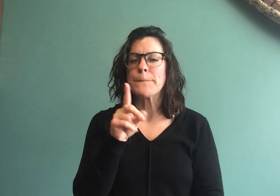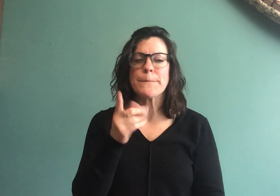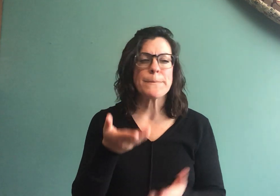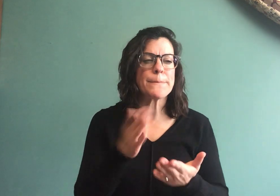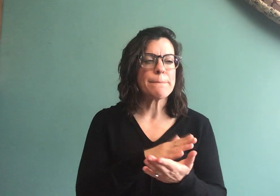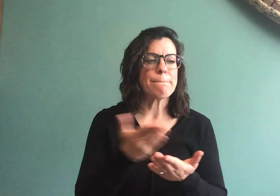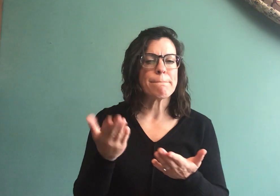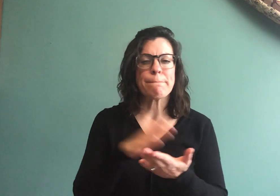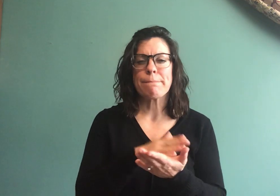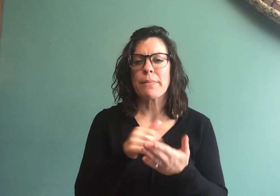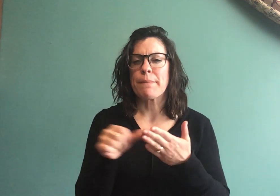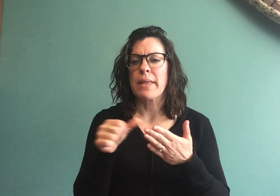so